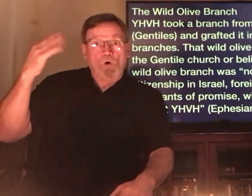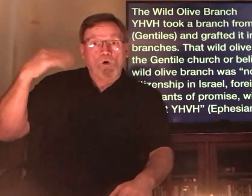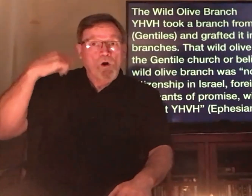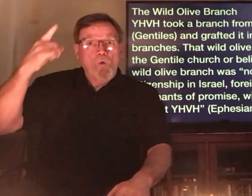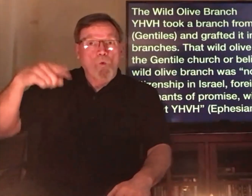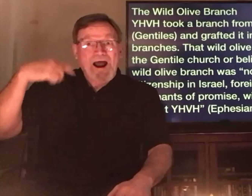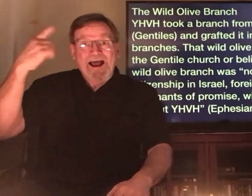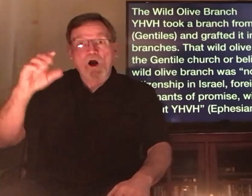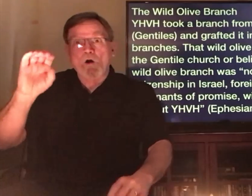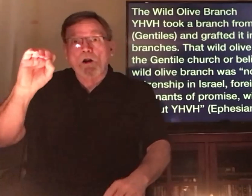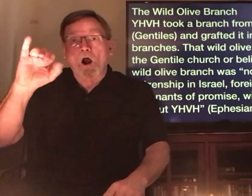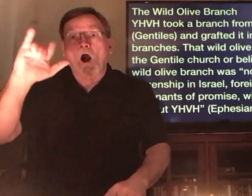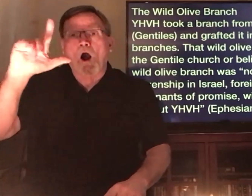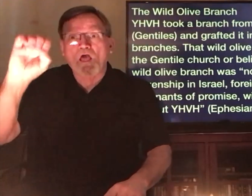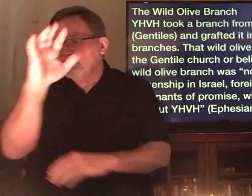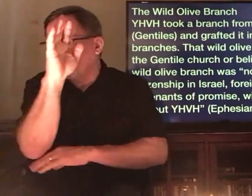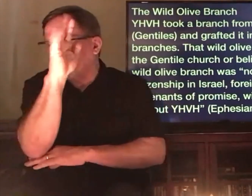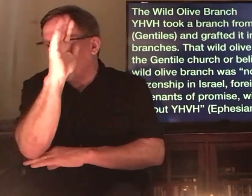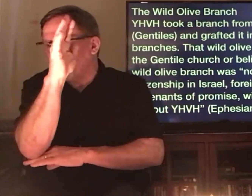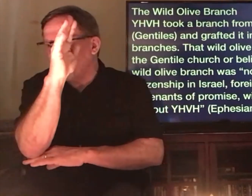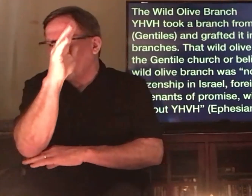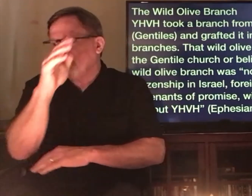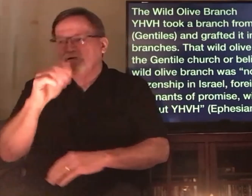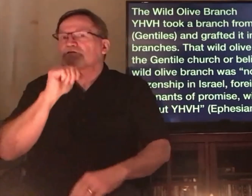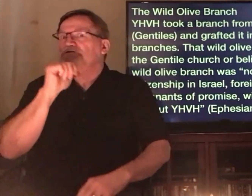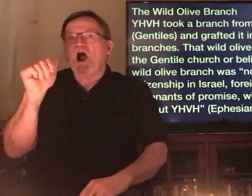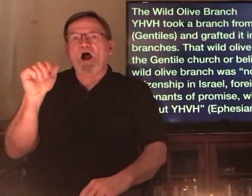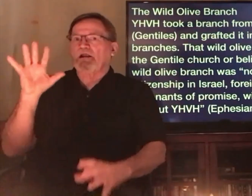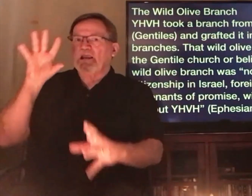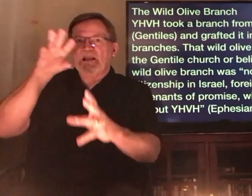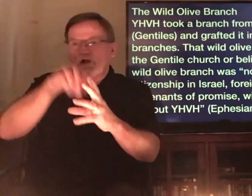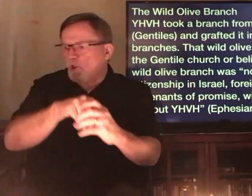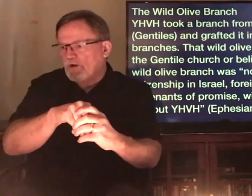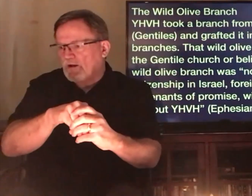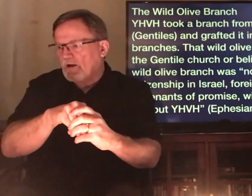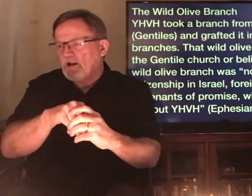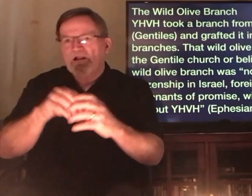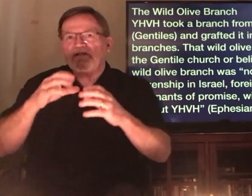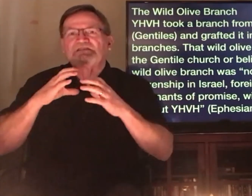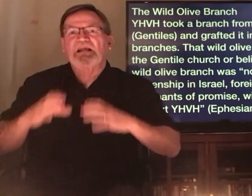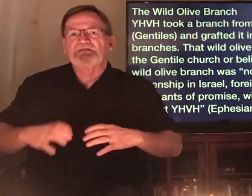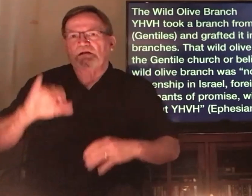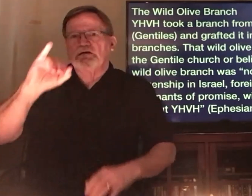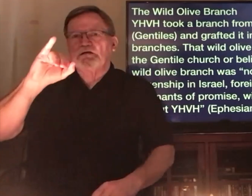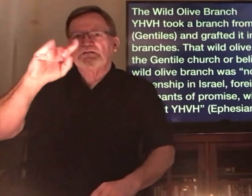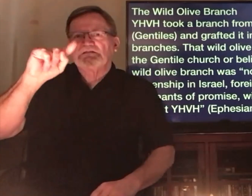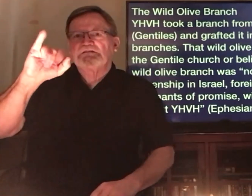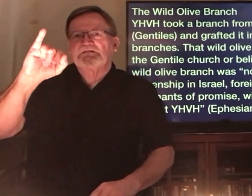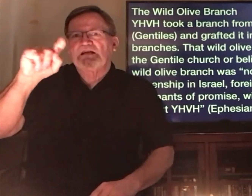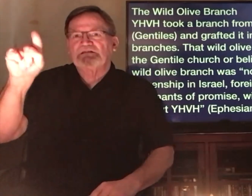for that day, Lord, soon will come back. God, same Roman today, it's only